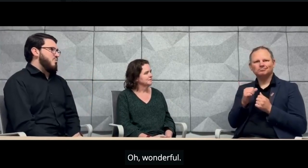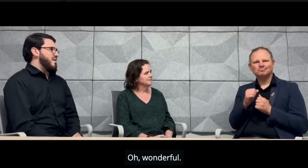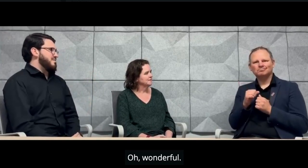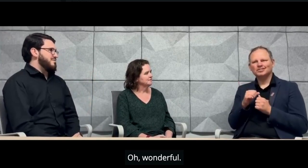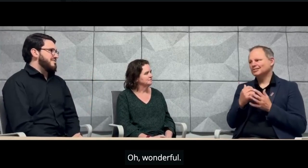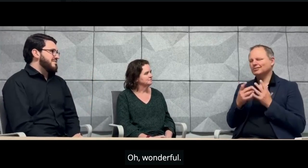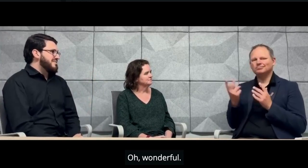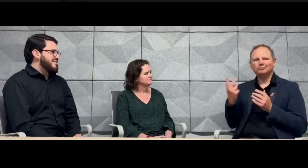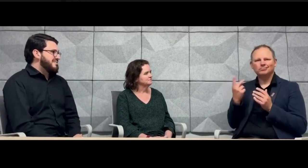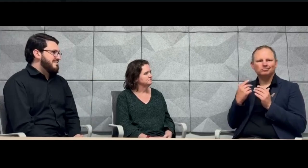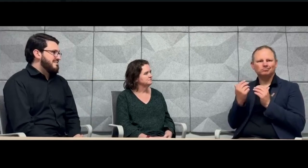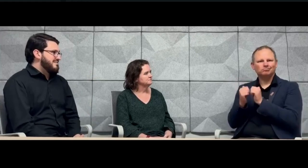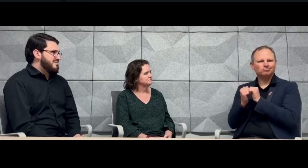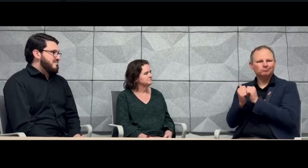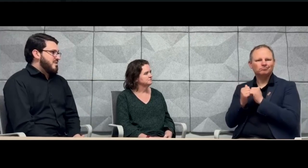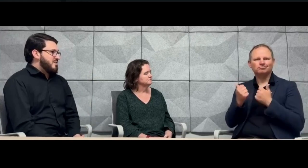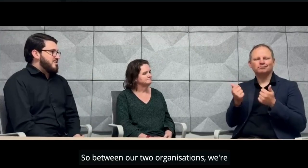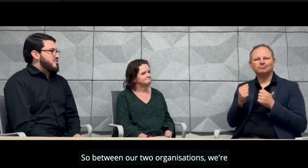Oh, wonderful.